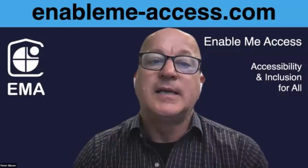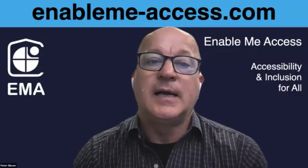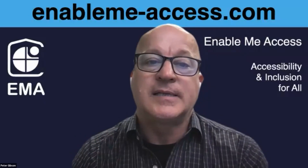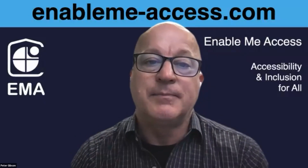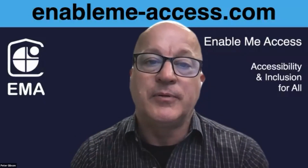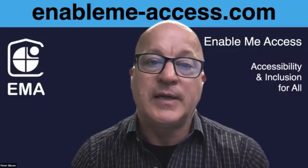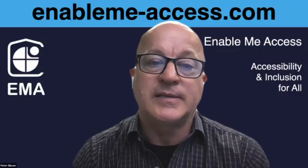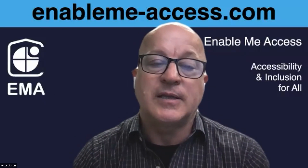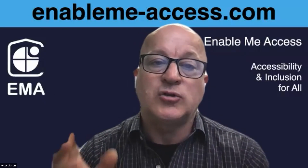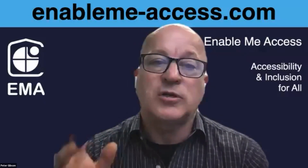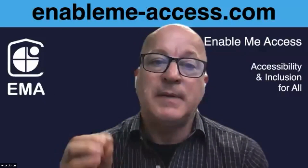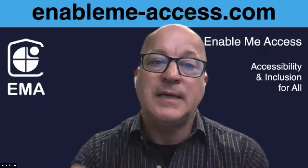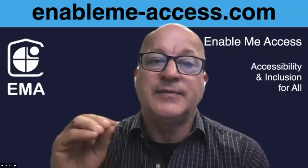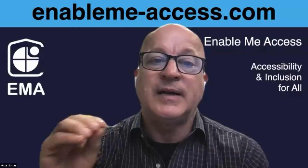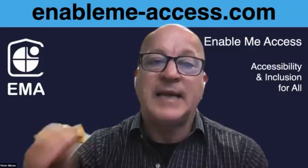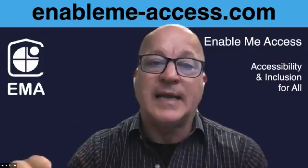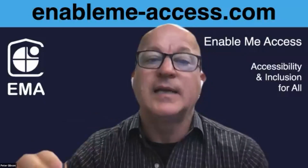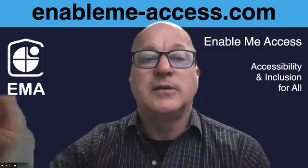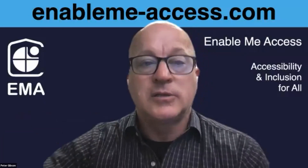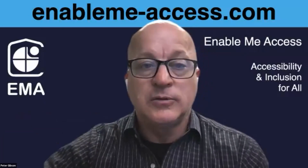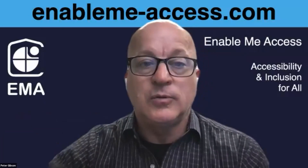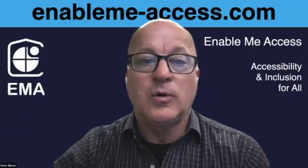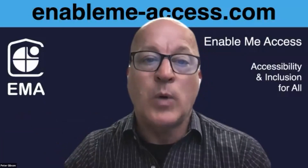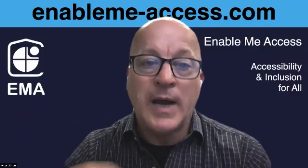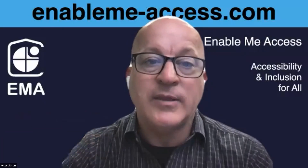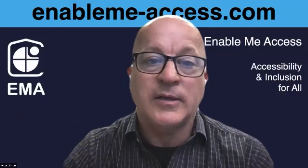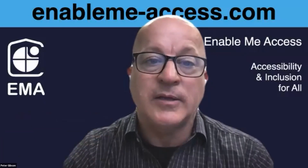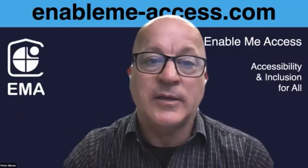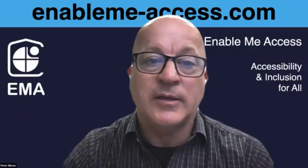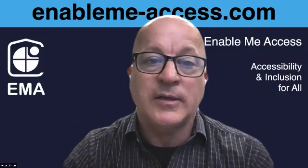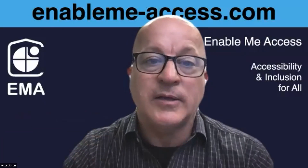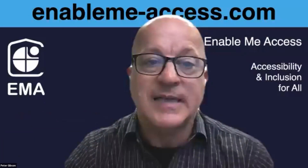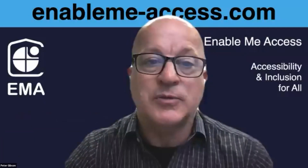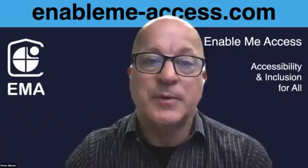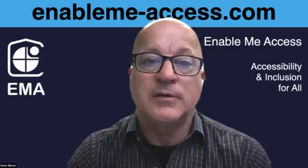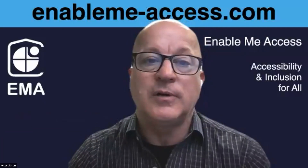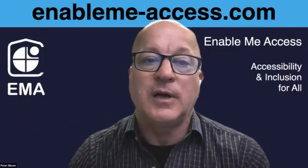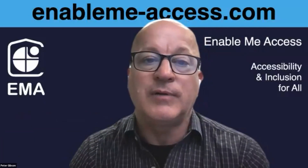obvious simple things, that they should immediately give a link to.